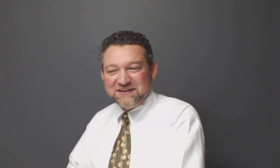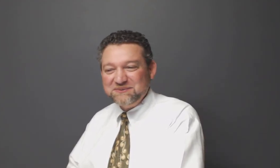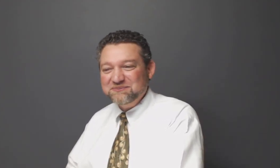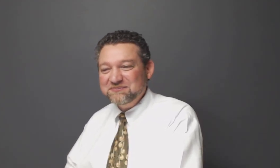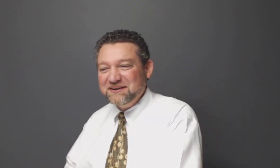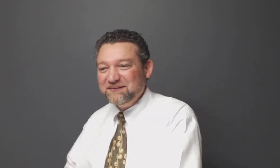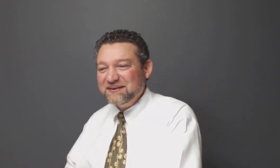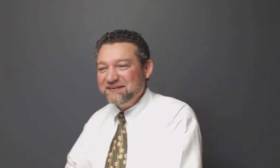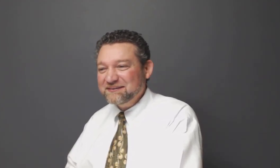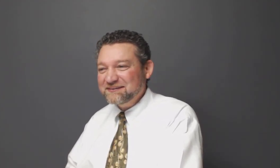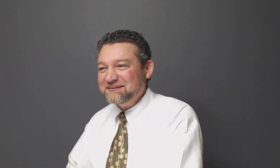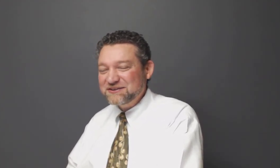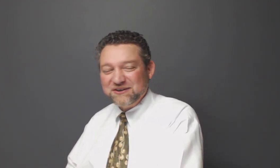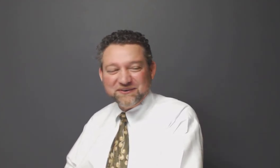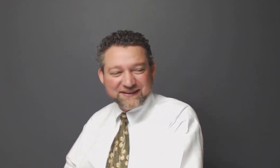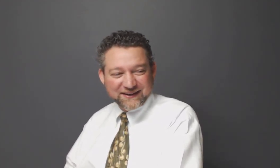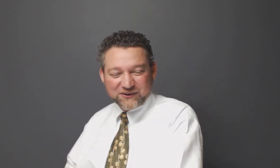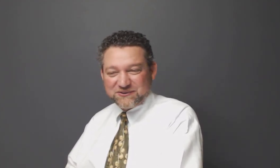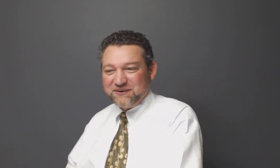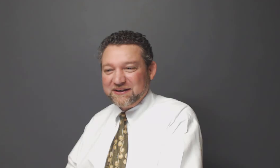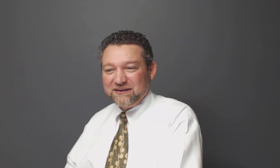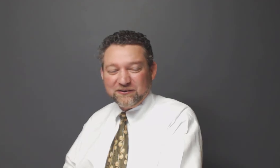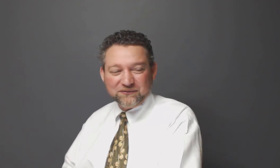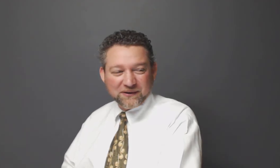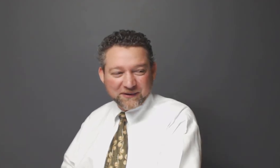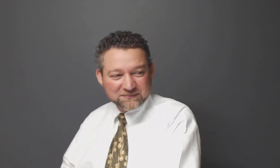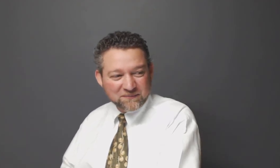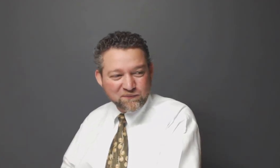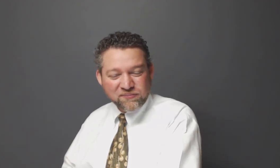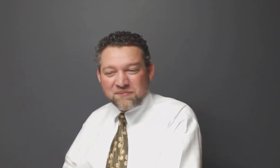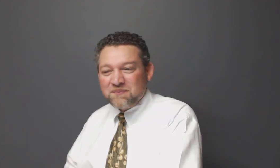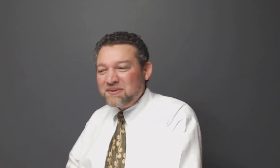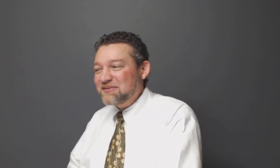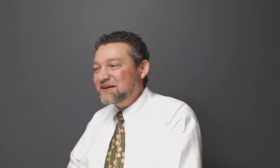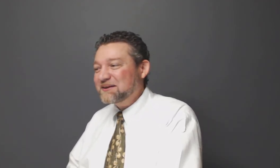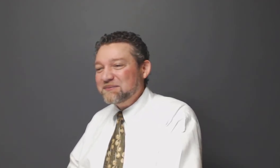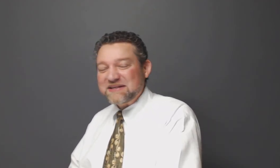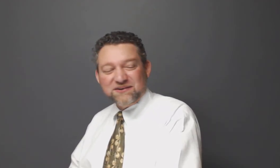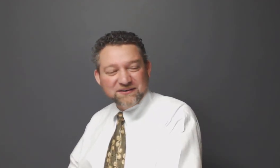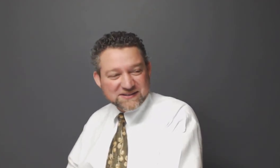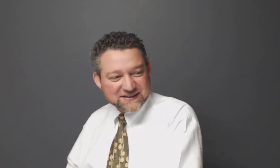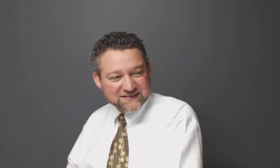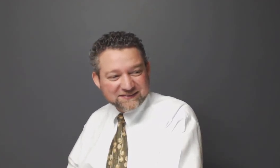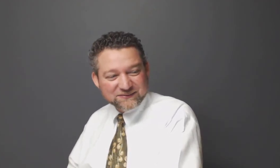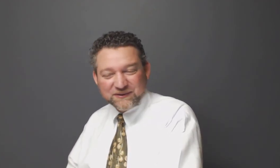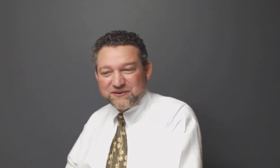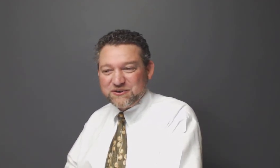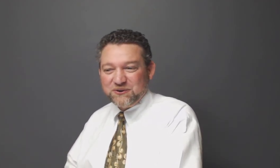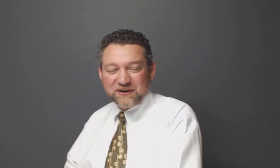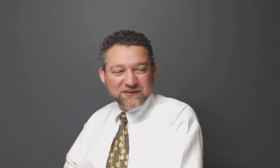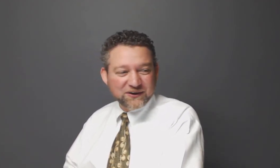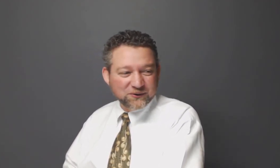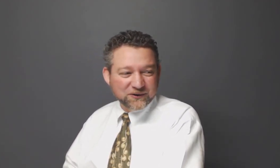He's given the show and tell so he can learn from it. Then come eternity, when there's a new heaven and new